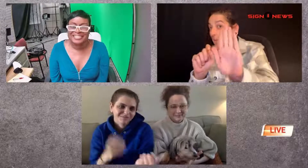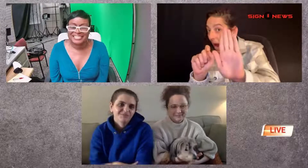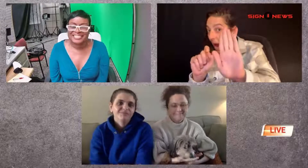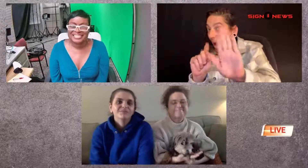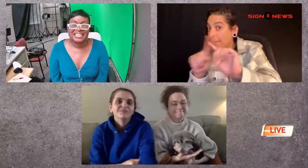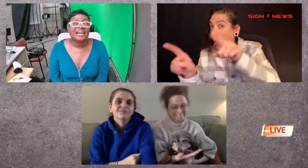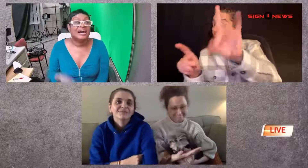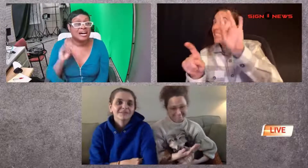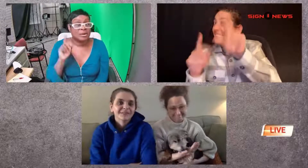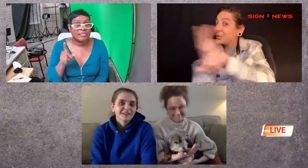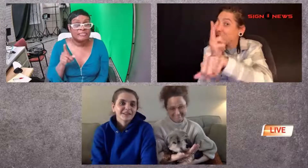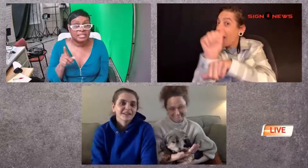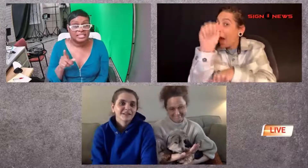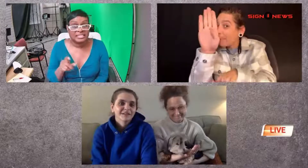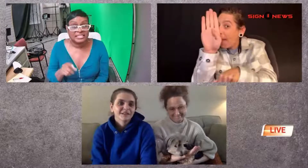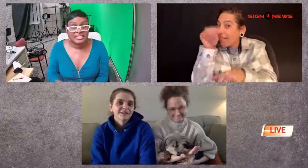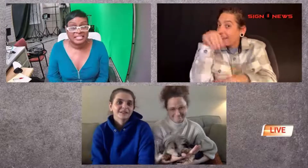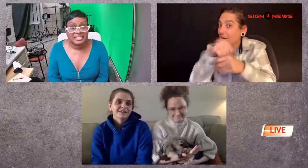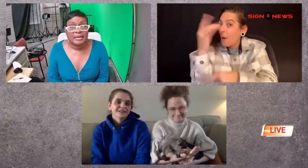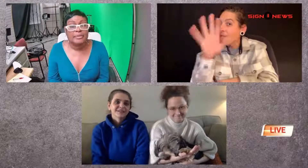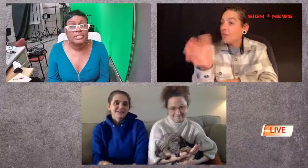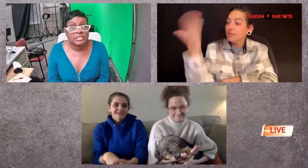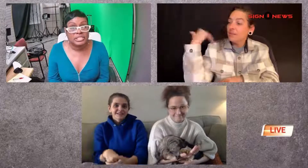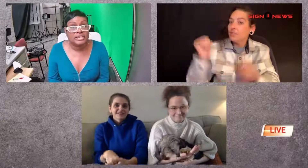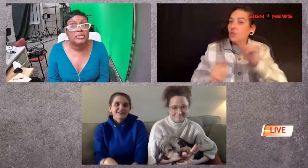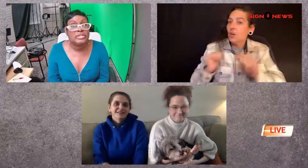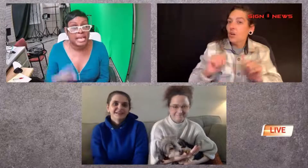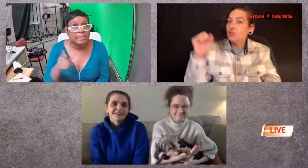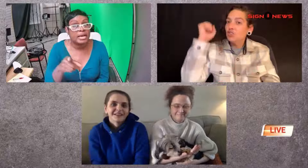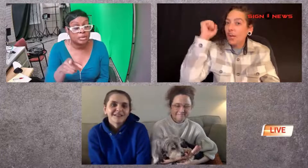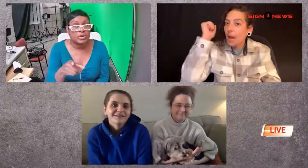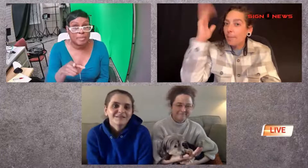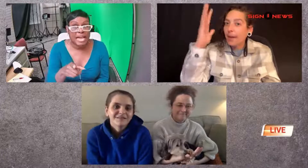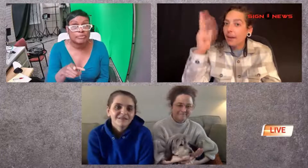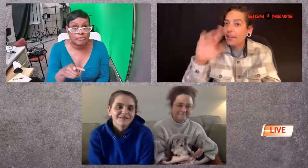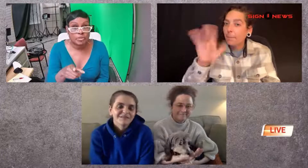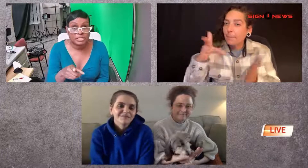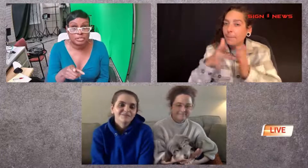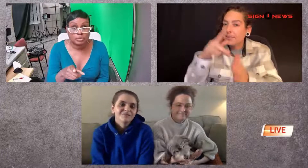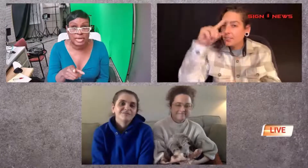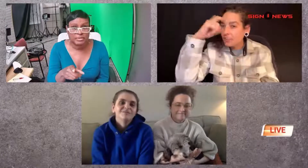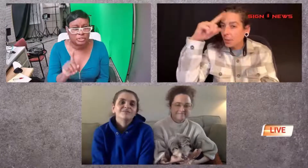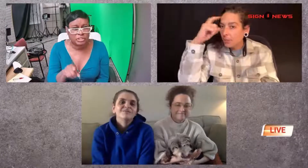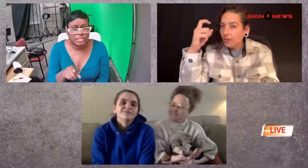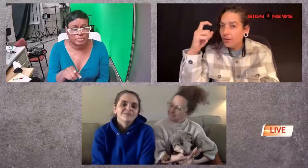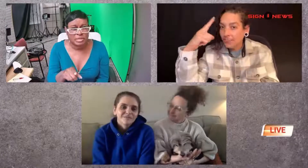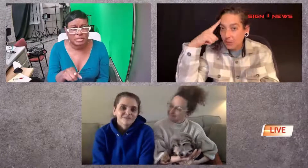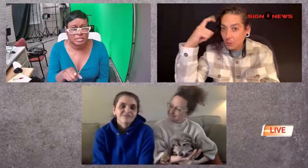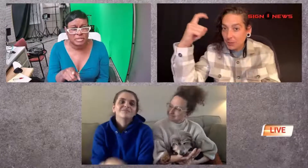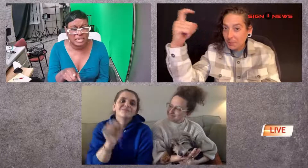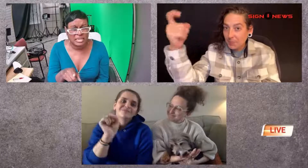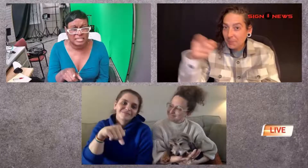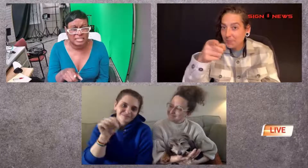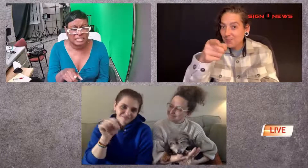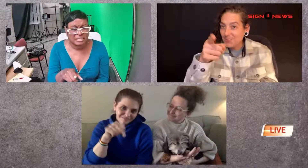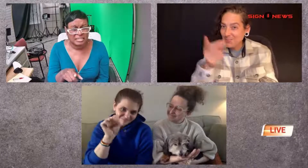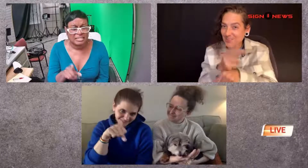her. However, but you did use Annabelle in one of your past performances, right? For Shakespeare,